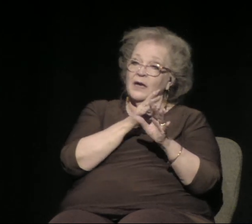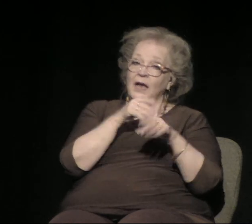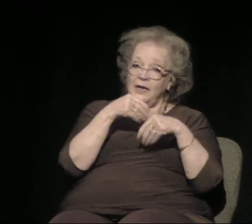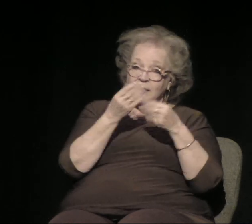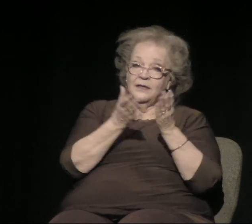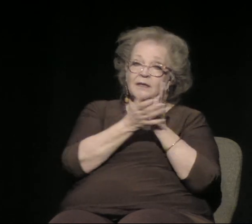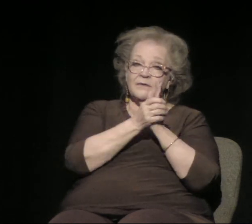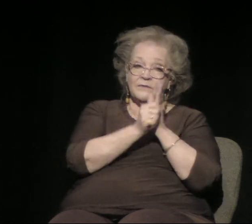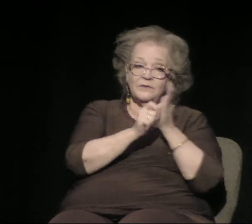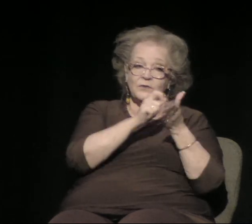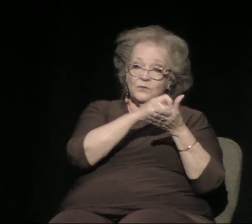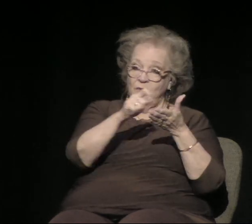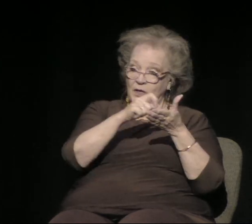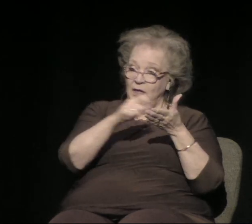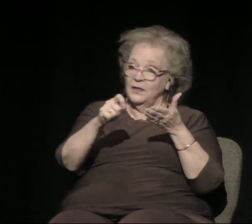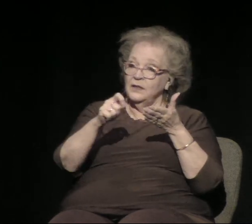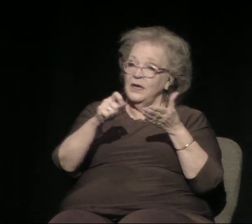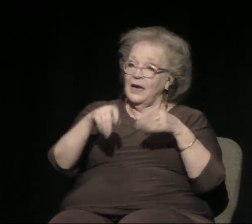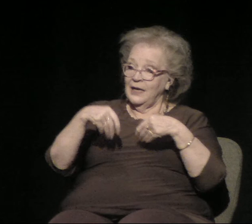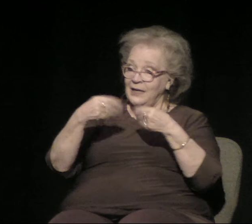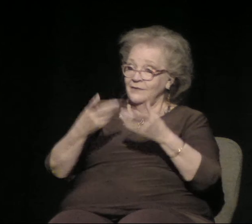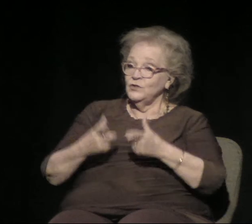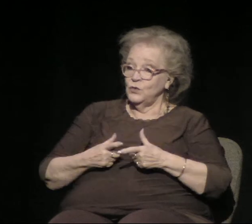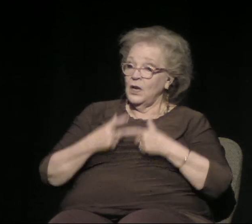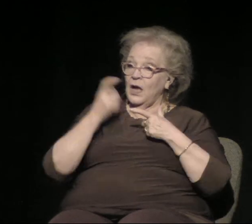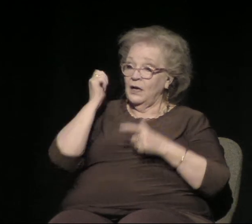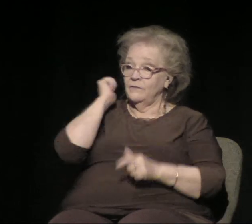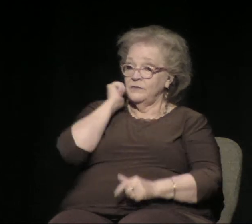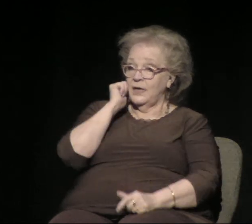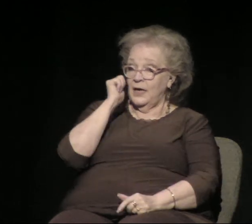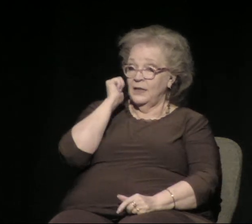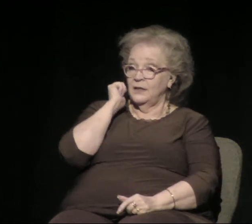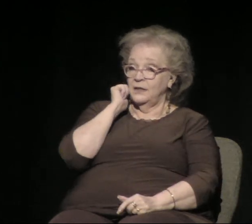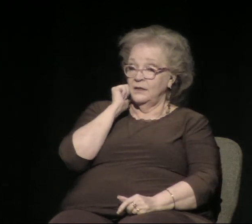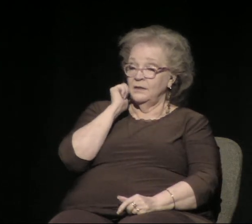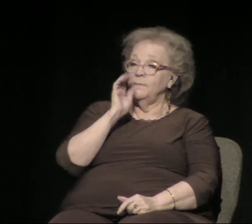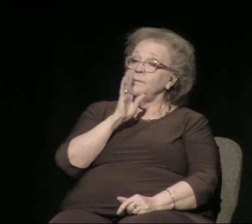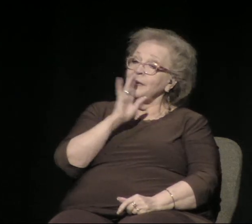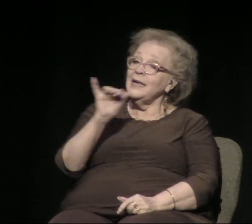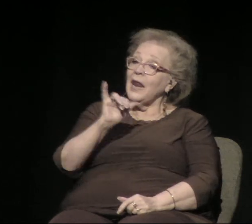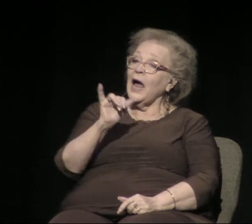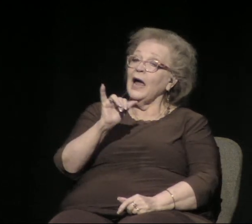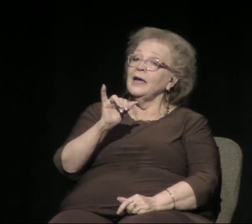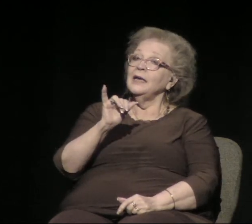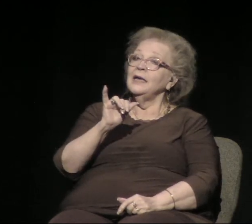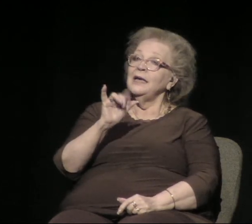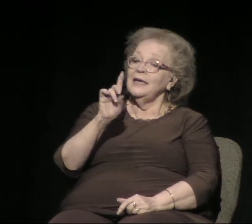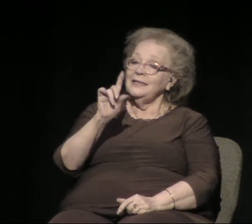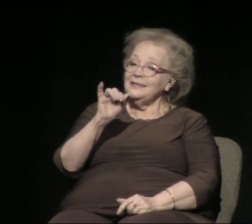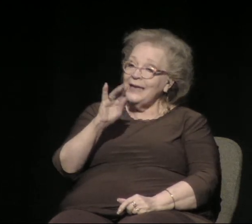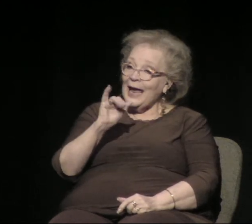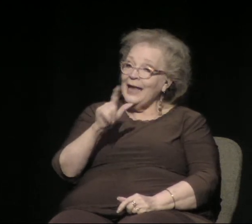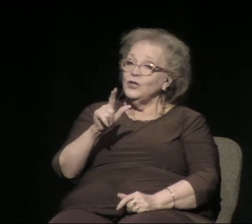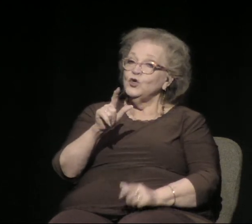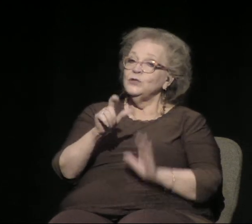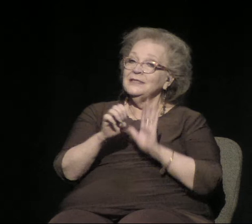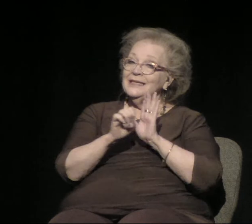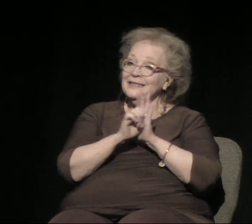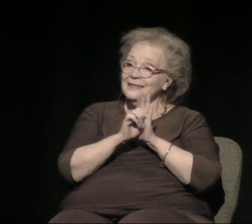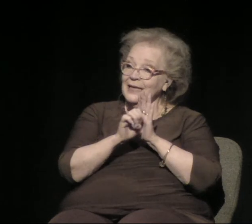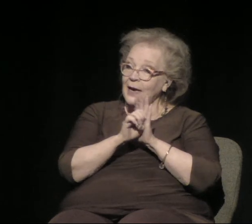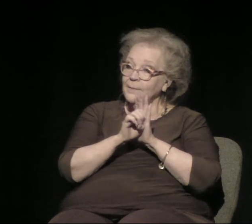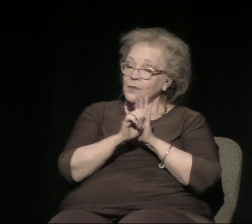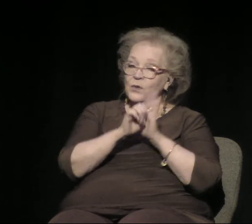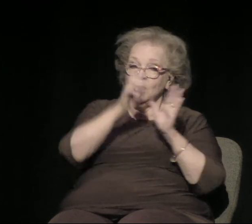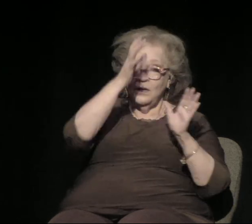life. So I want to invite you this morning to be like Daniel, to follow his example and become a man or